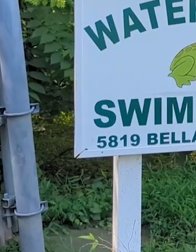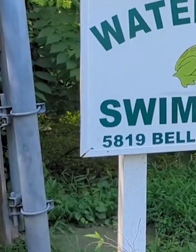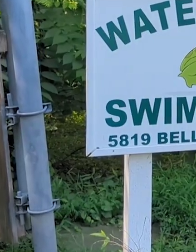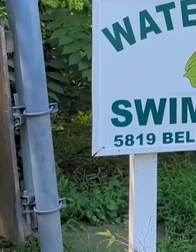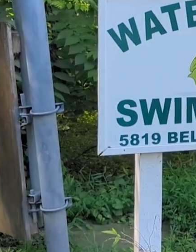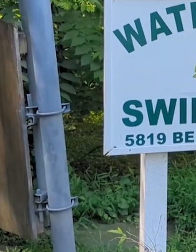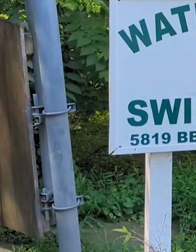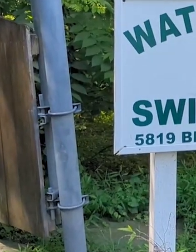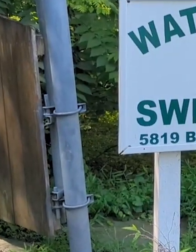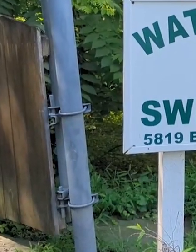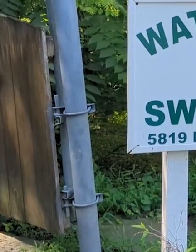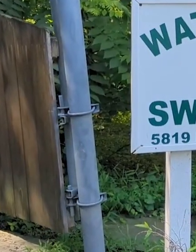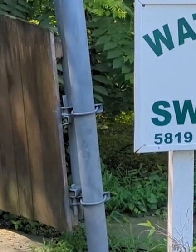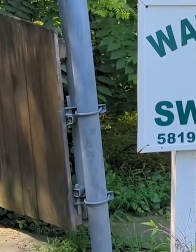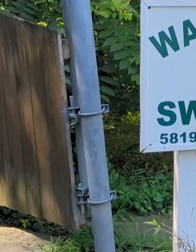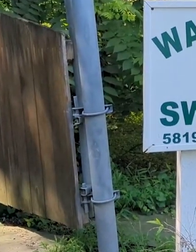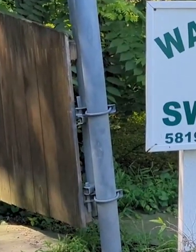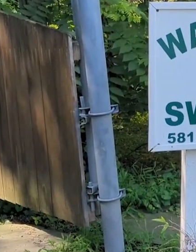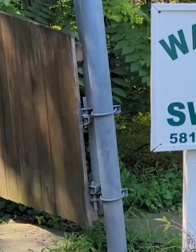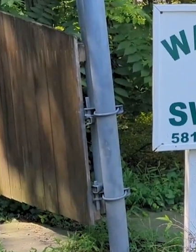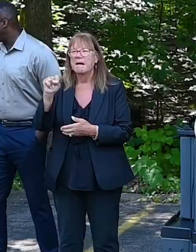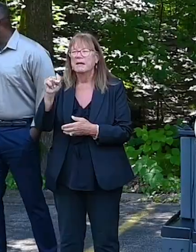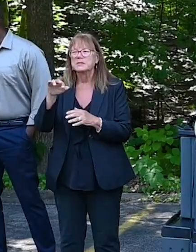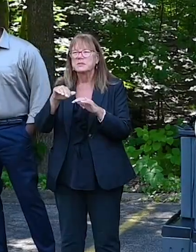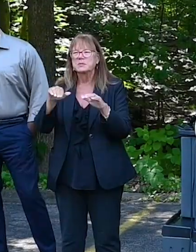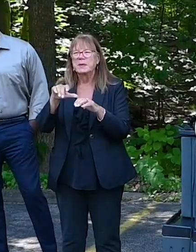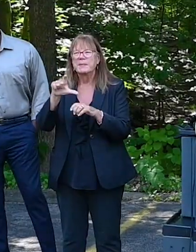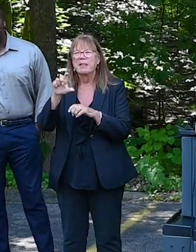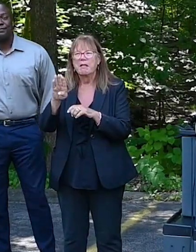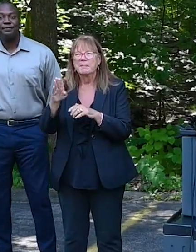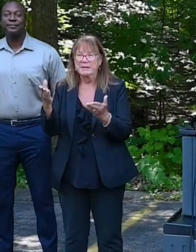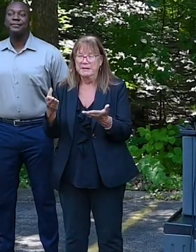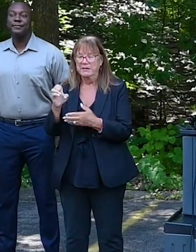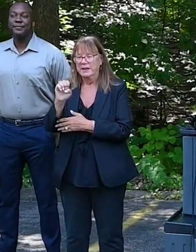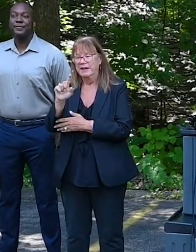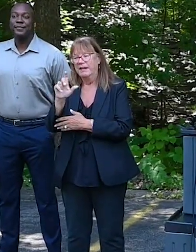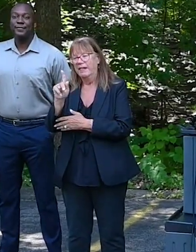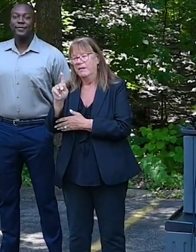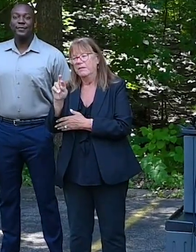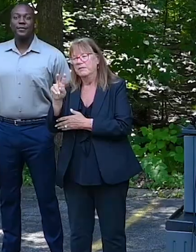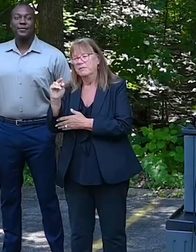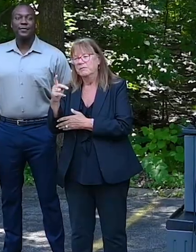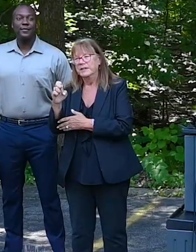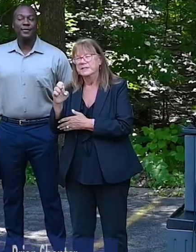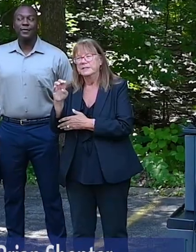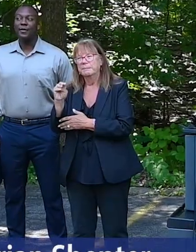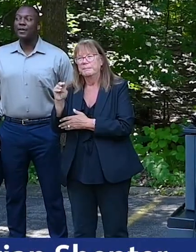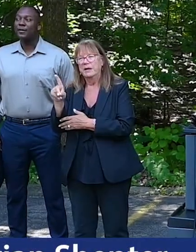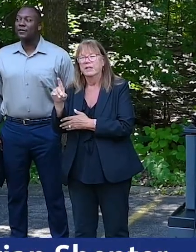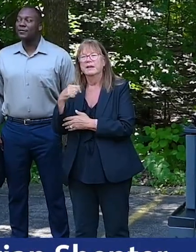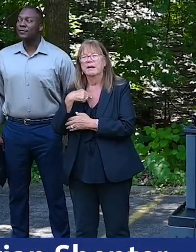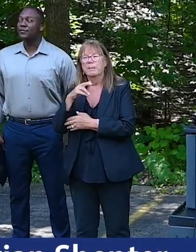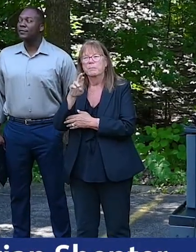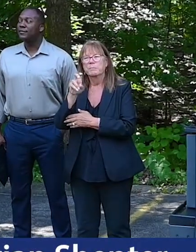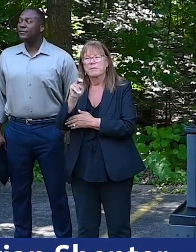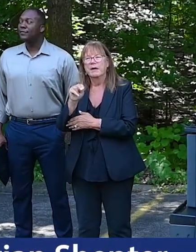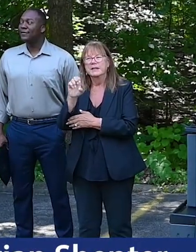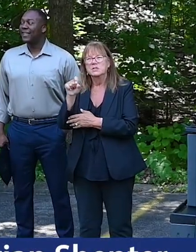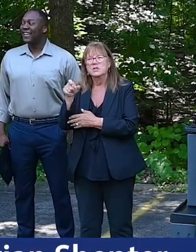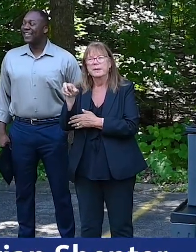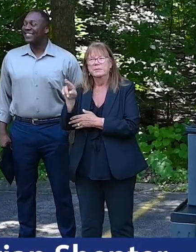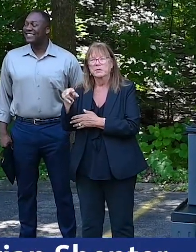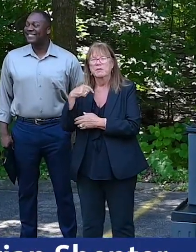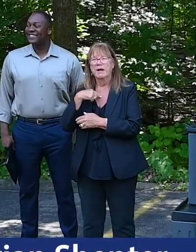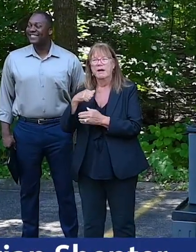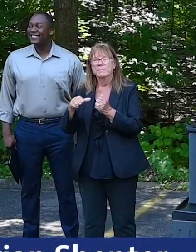Good morning and welcome to Watermont Swim Club in Elkridge, Maryland. My name is Brian Schefter. I serve as Deputy Chief of Staff